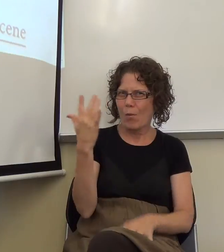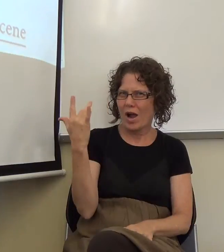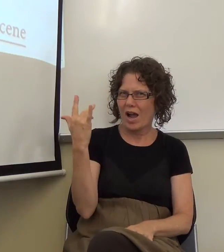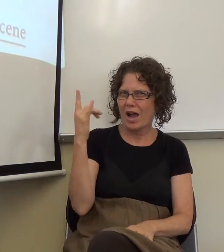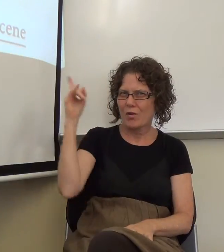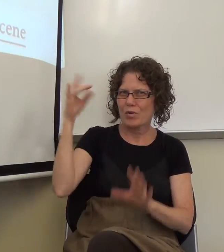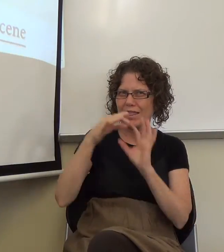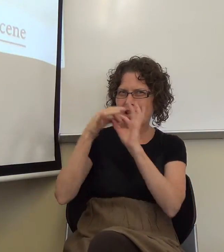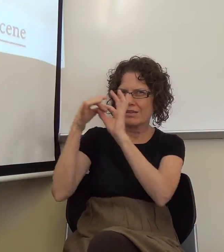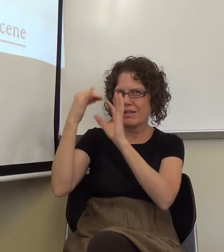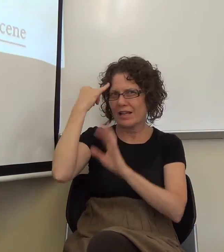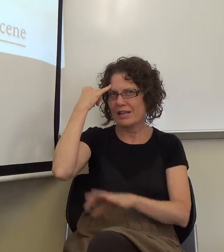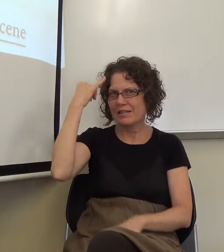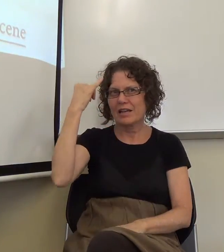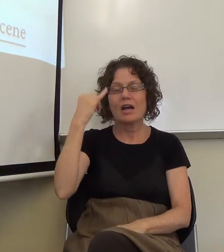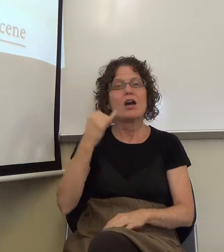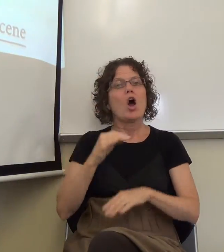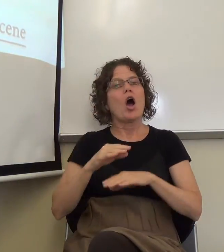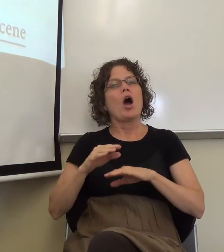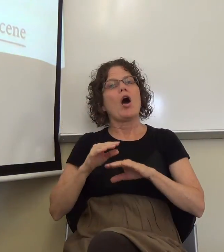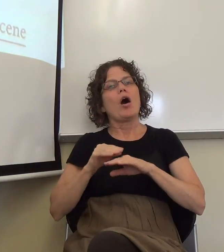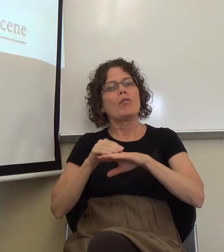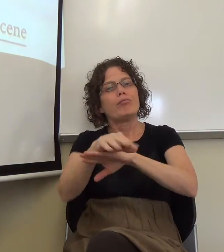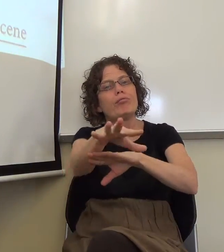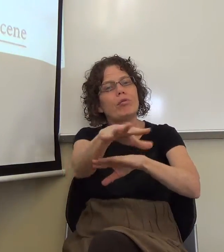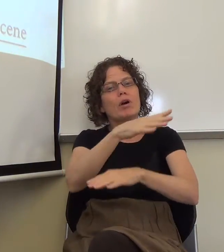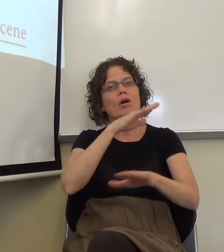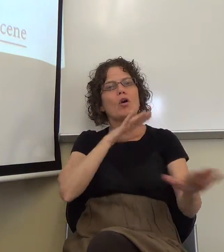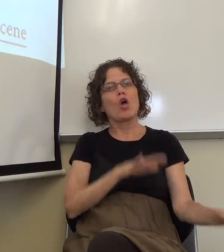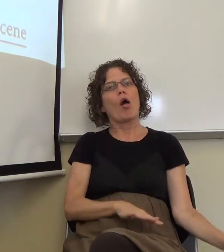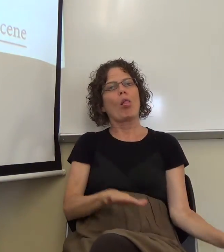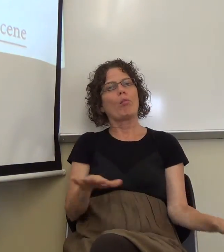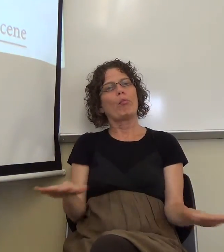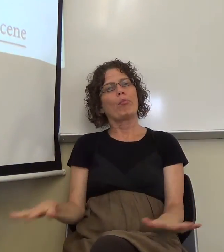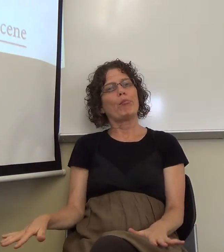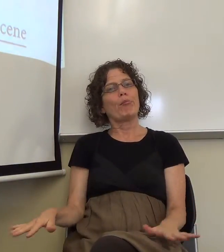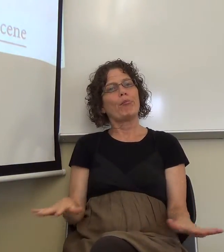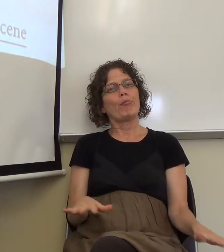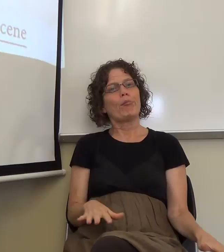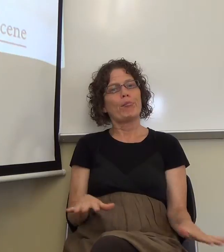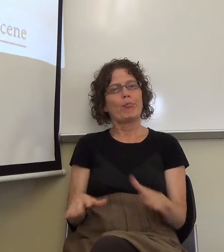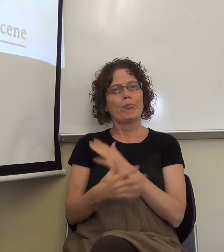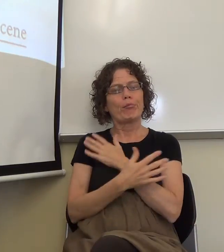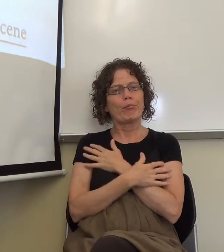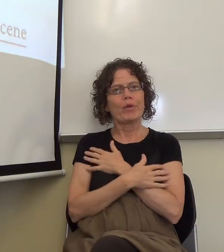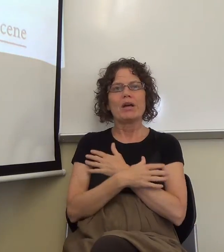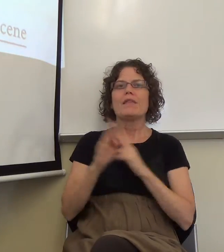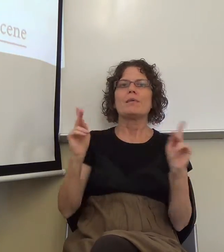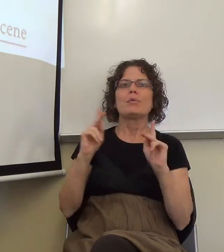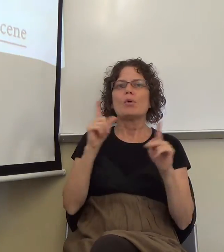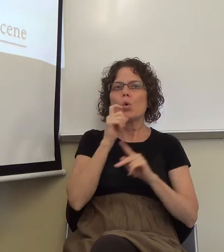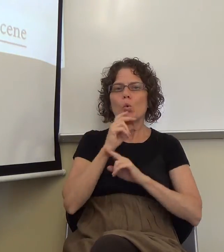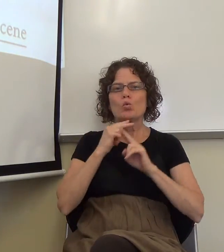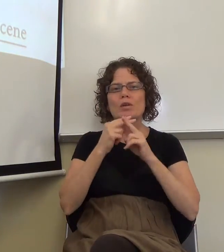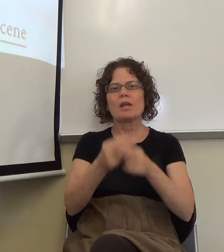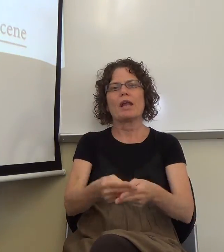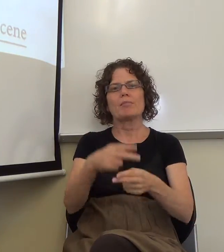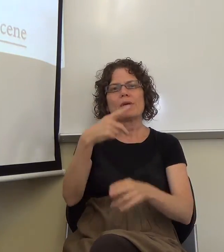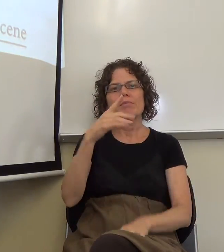Calms down. Well, here's the thing. The people who named the Pacific Ocean were generally from